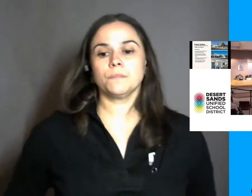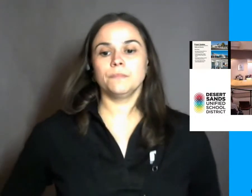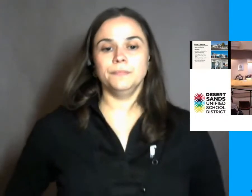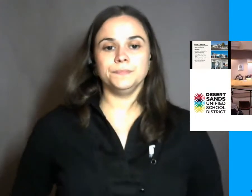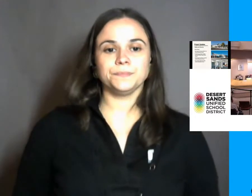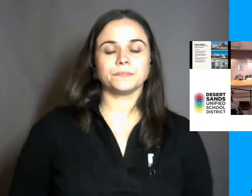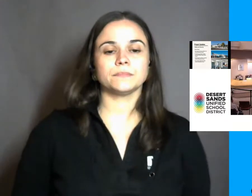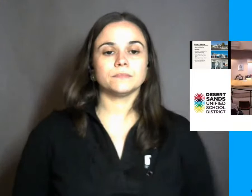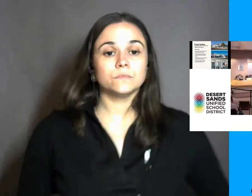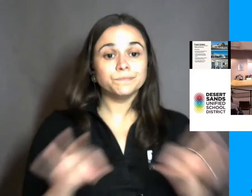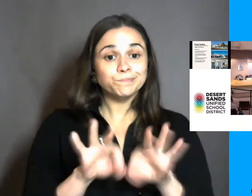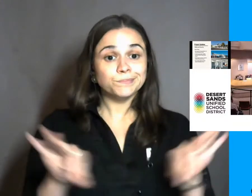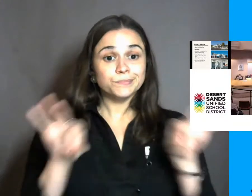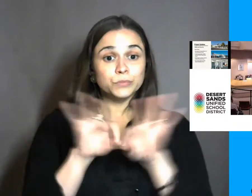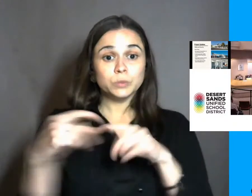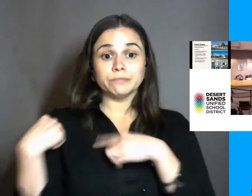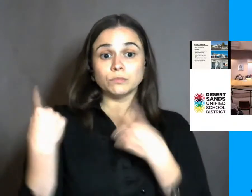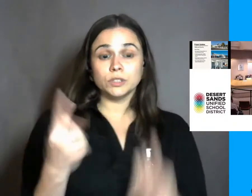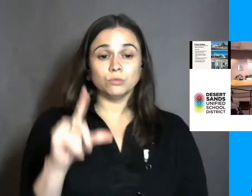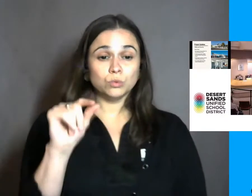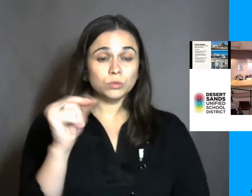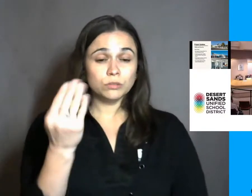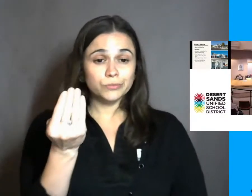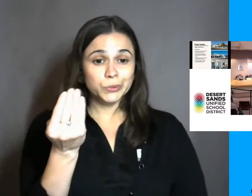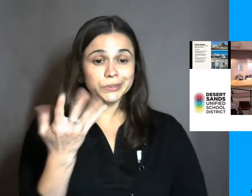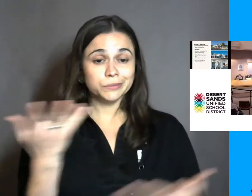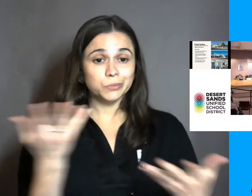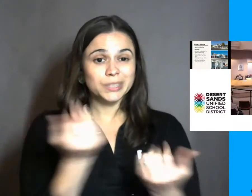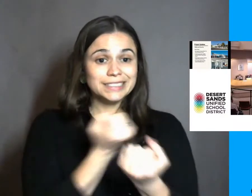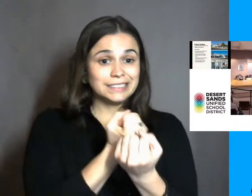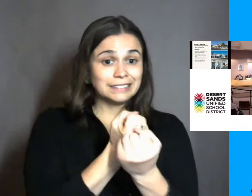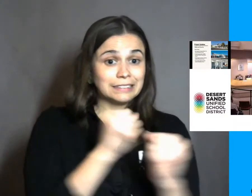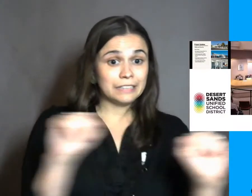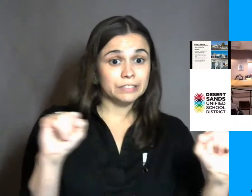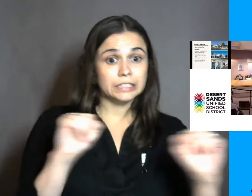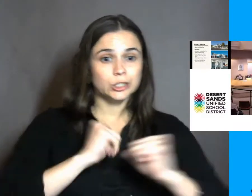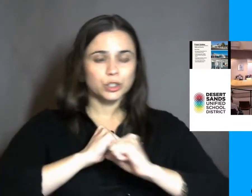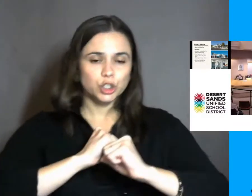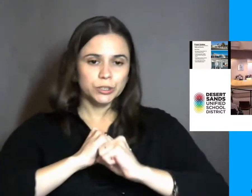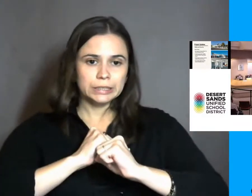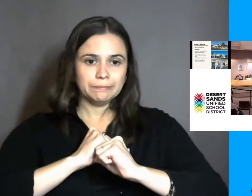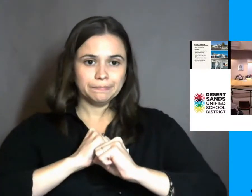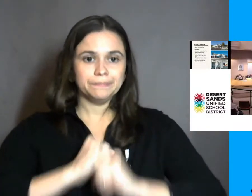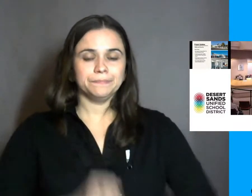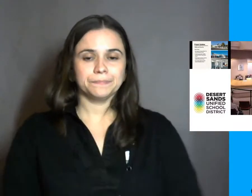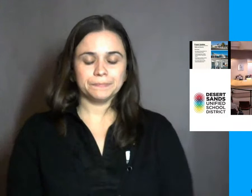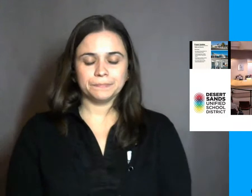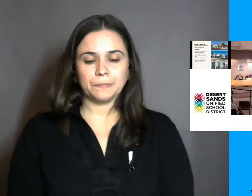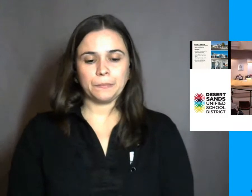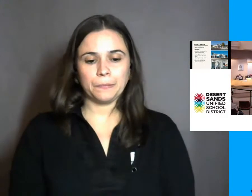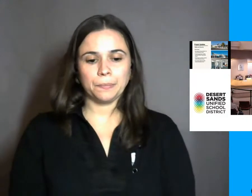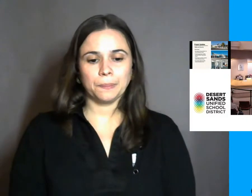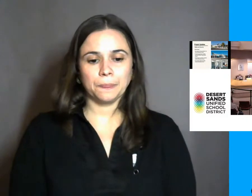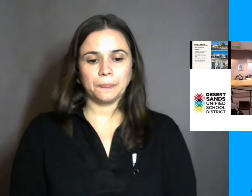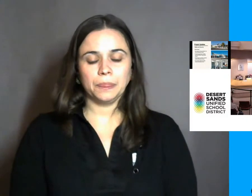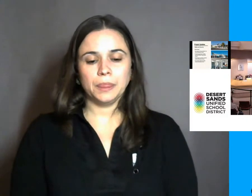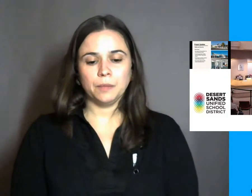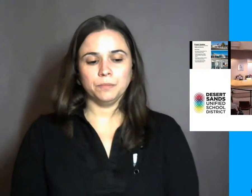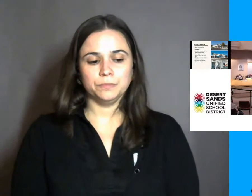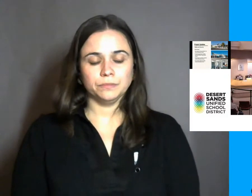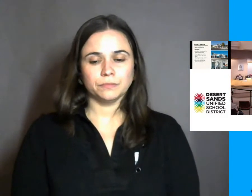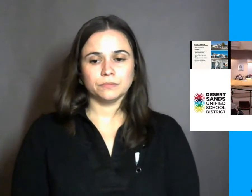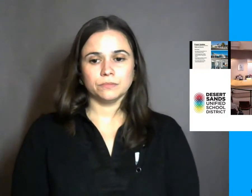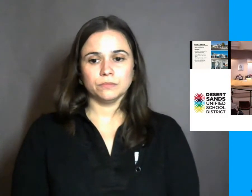come to campus. They need to feel secure when they're there. There's issues that we see. These are just some examples. New